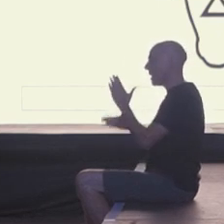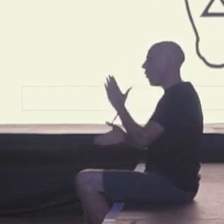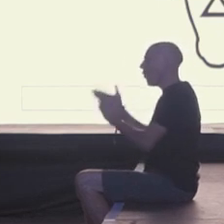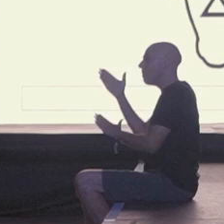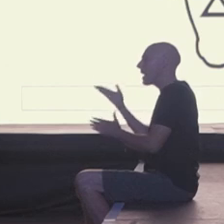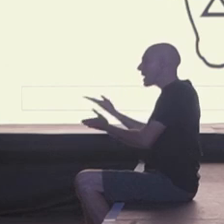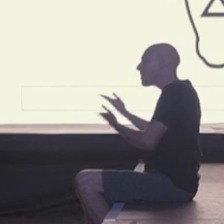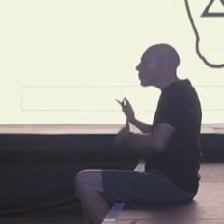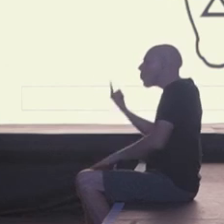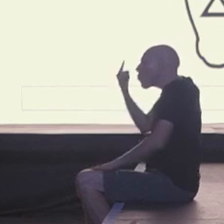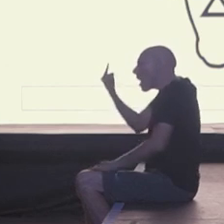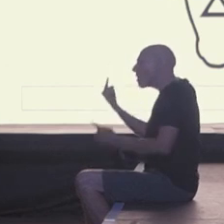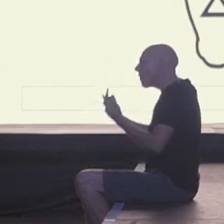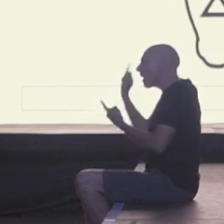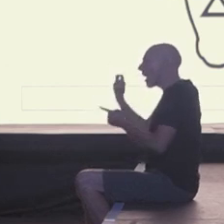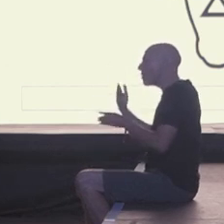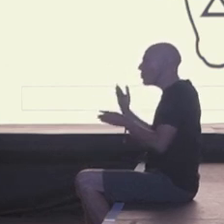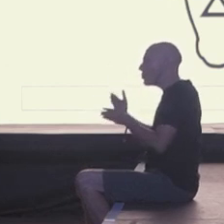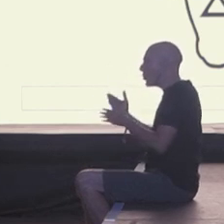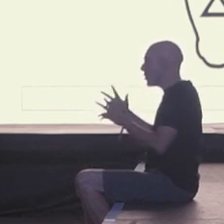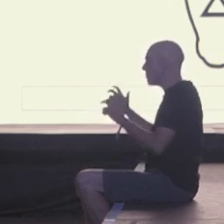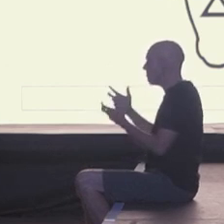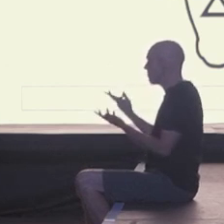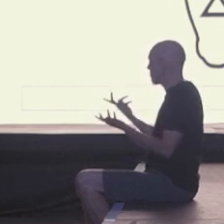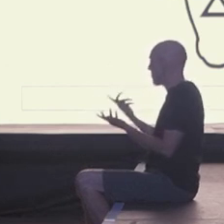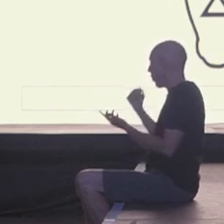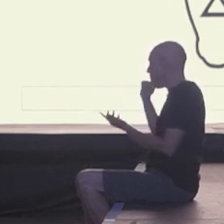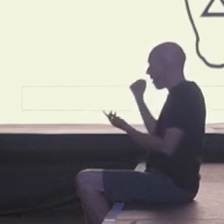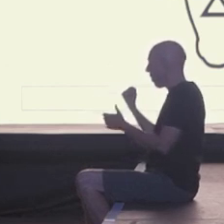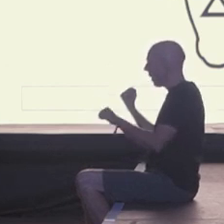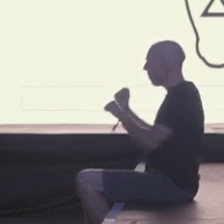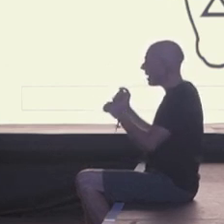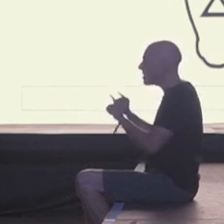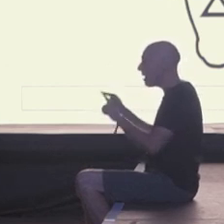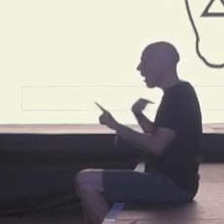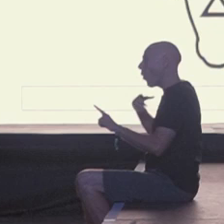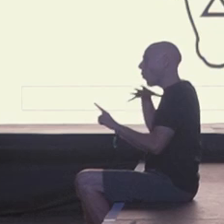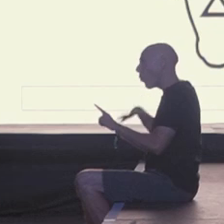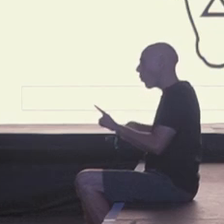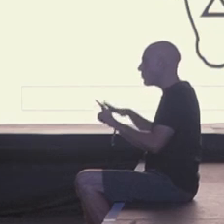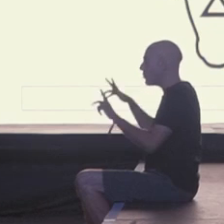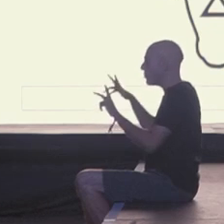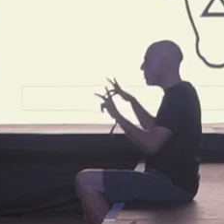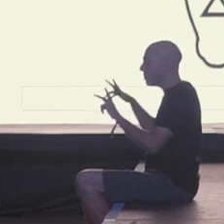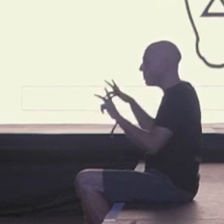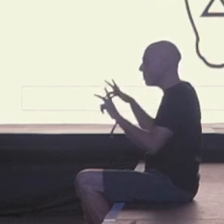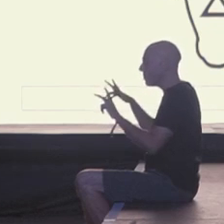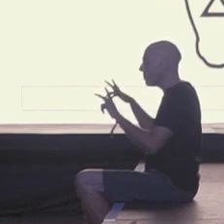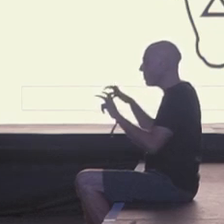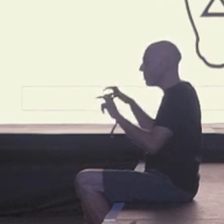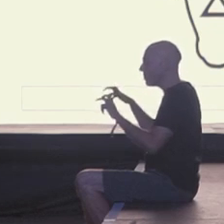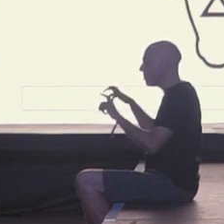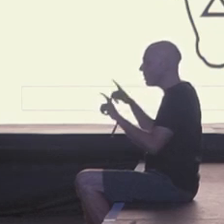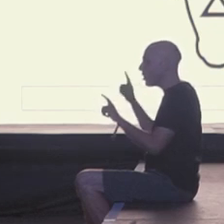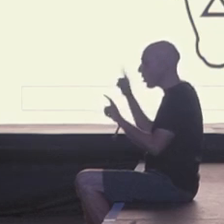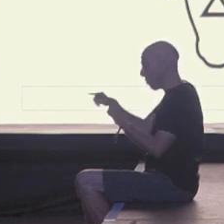thing that I can do that is actually going to make a difference. I want to make a difference when I get home on Sunday. Tell me